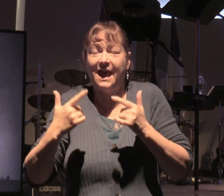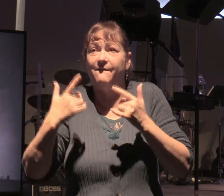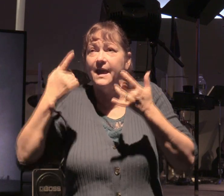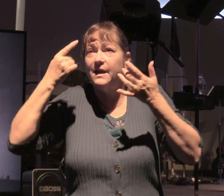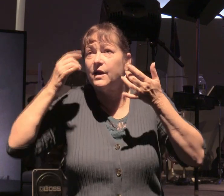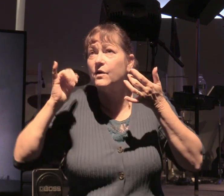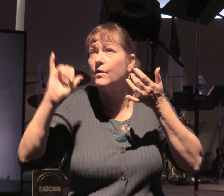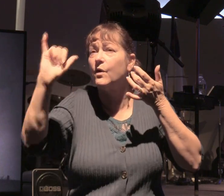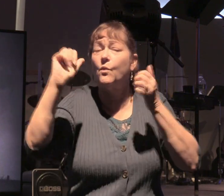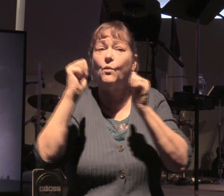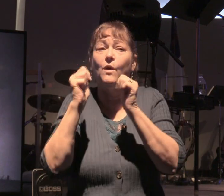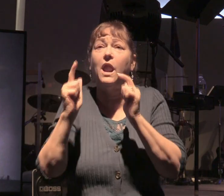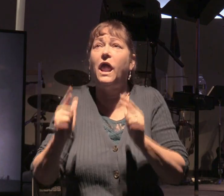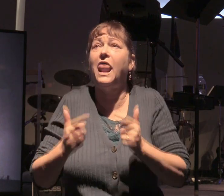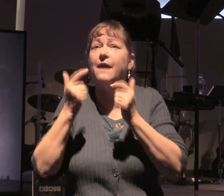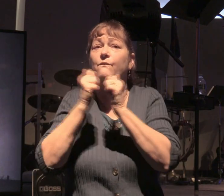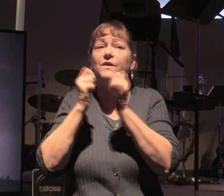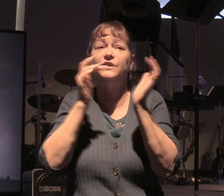with Jesus Christ.